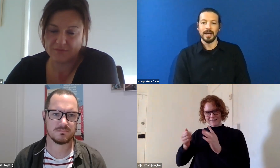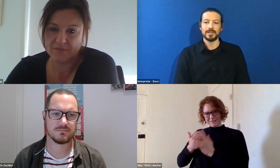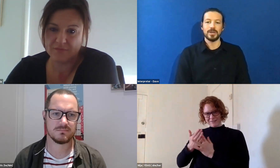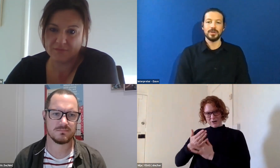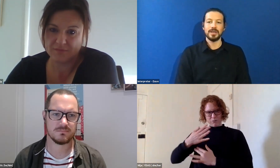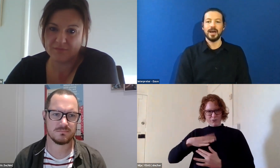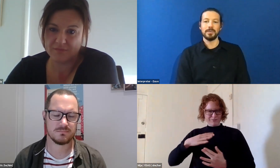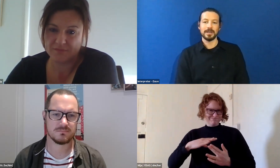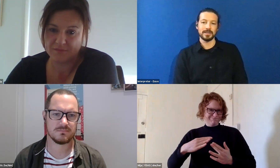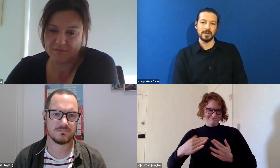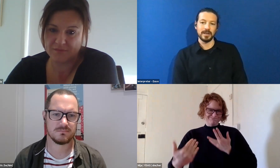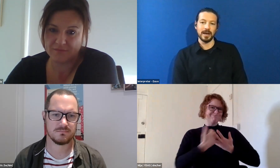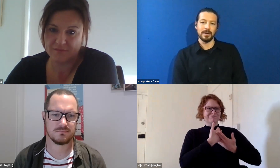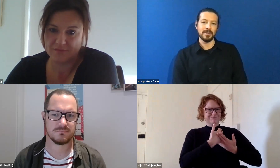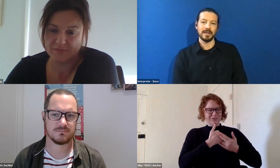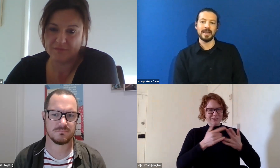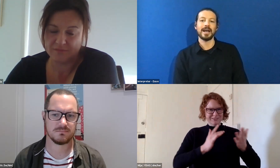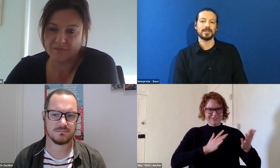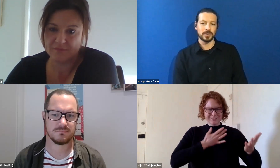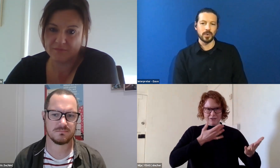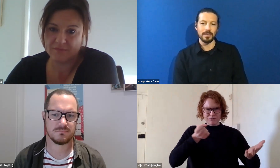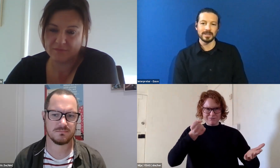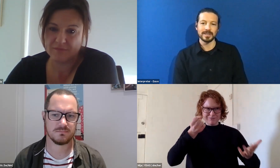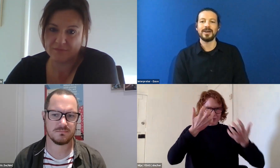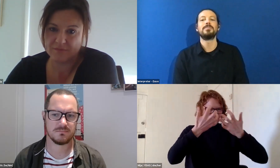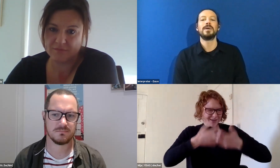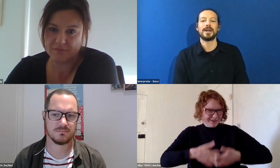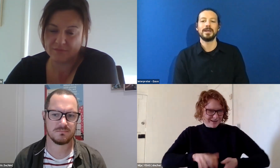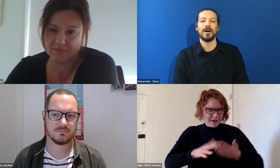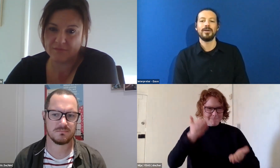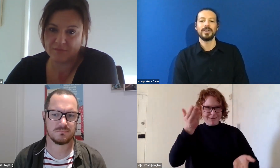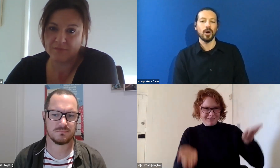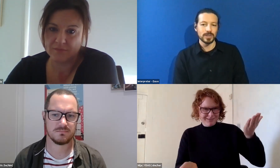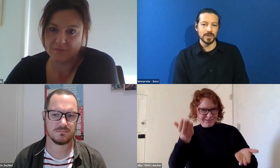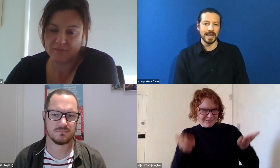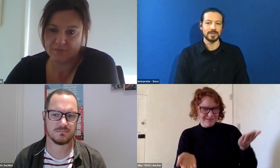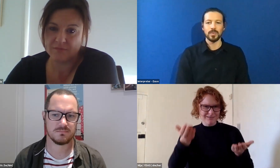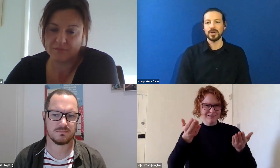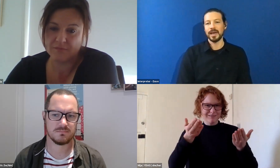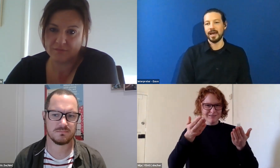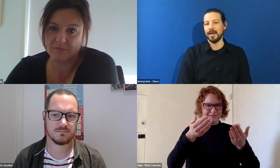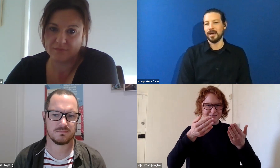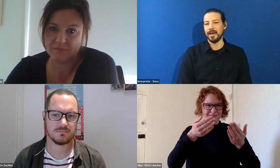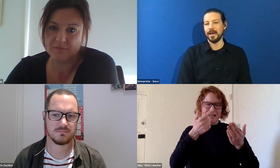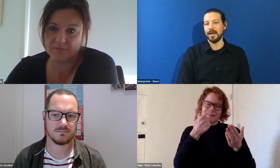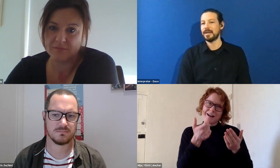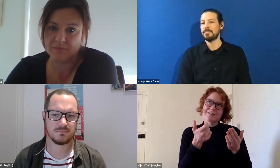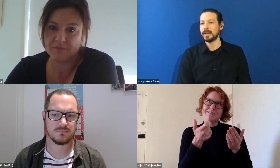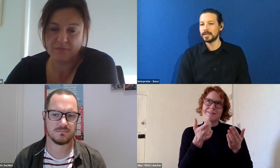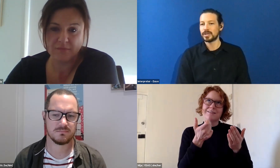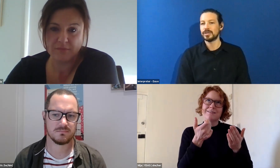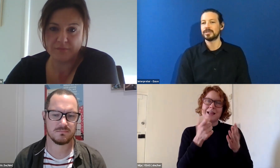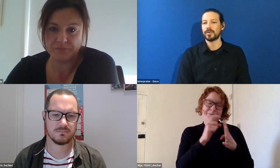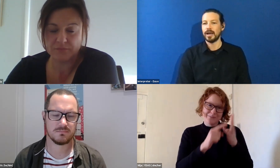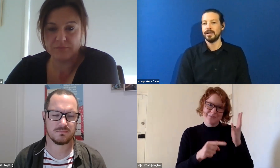an echo. And so the other participant, their access requirements are at a bit of an odds with that. So working out how to best